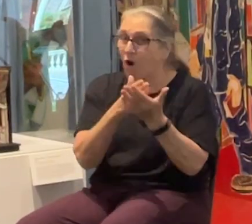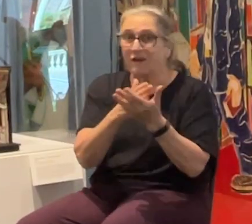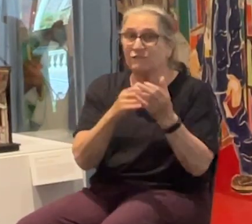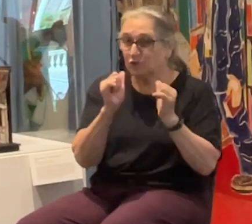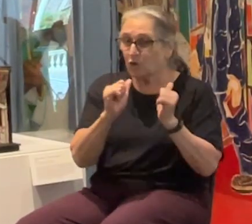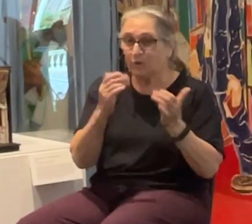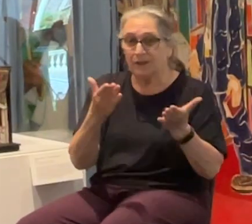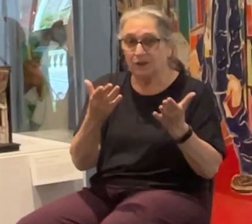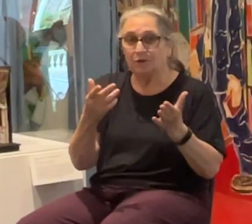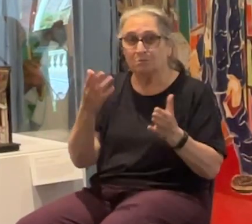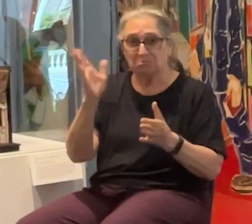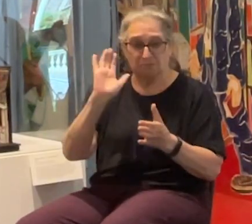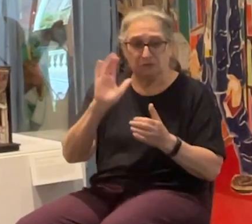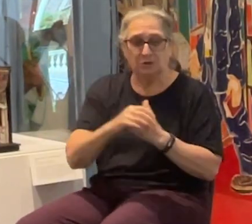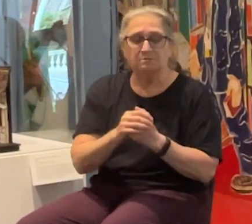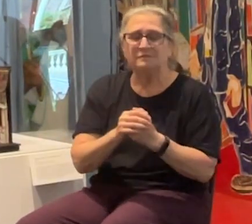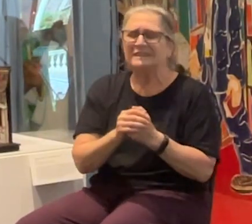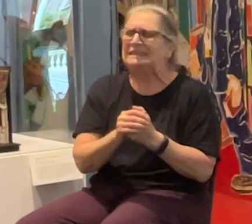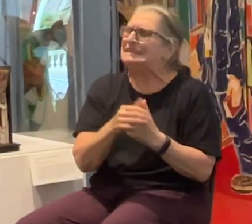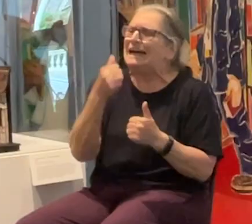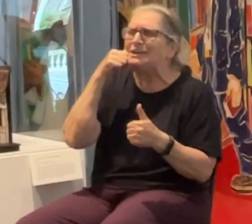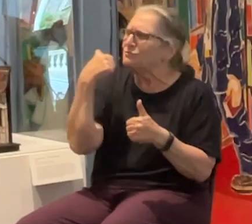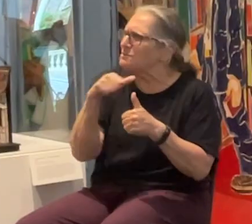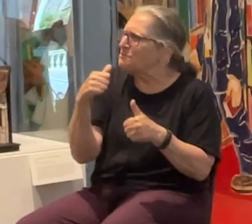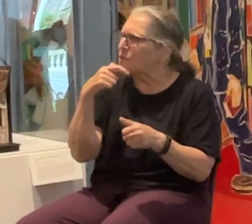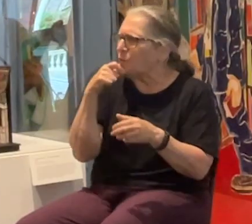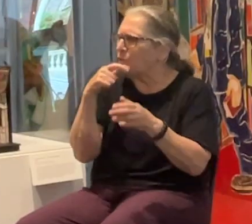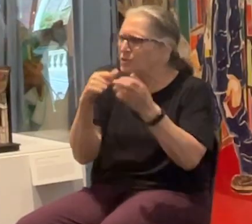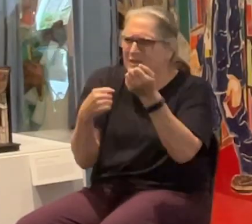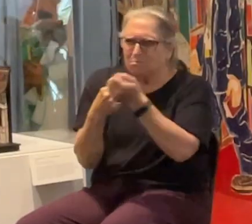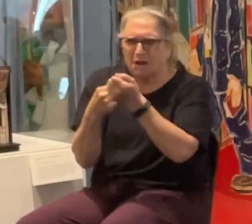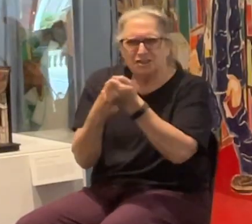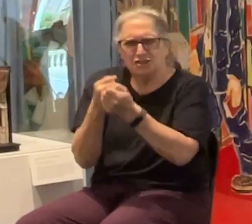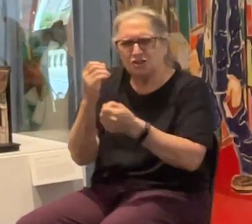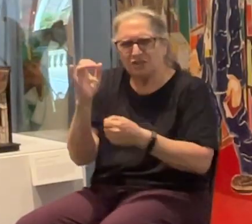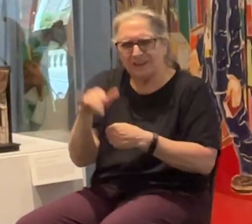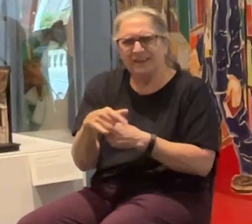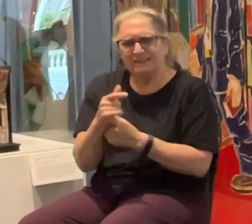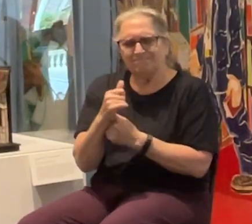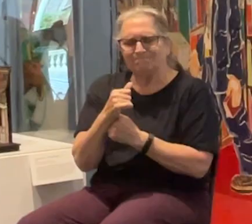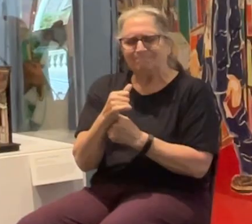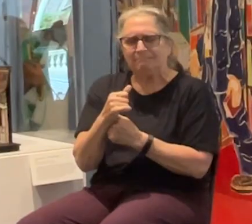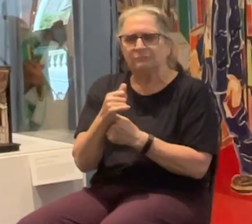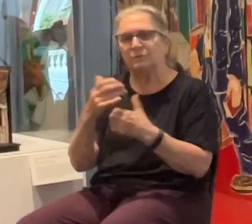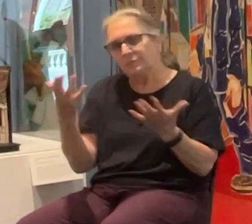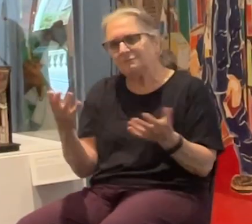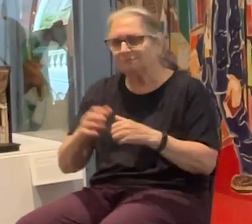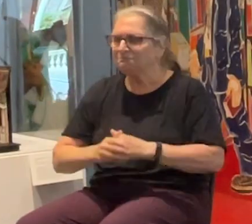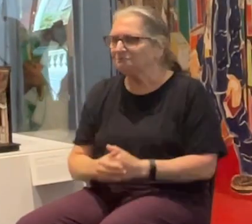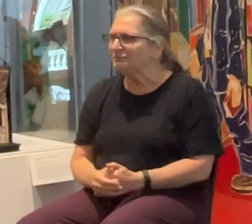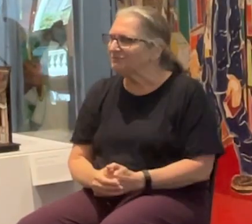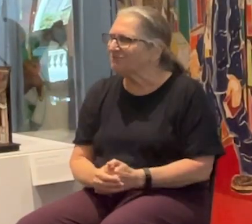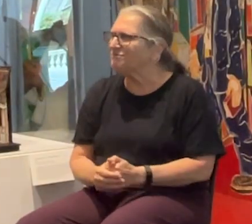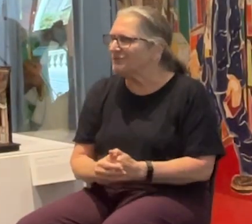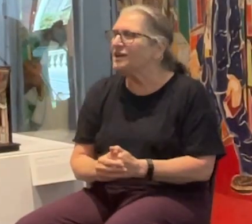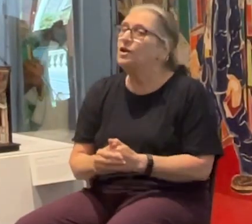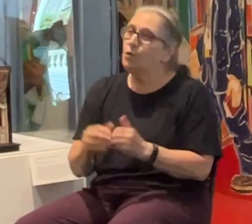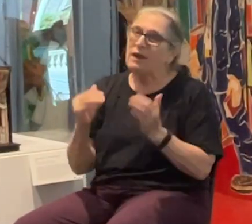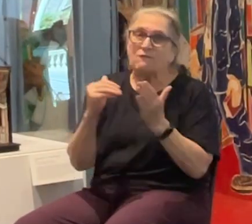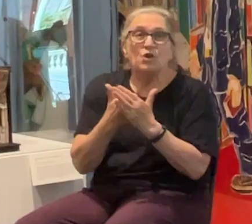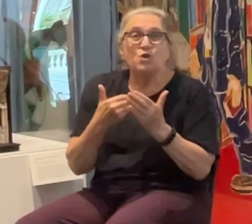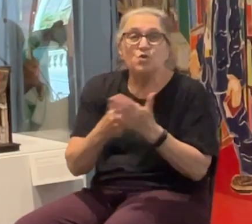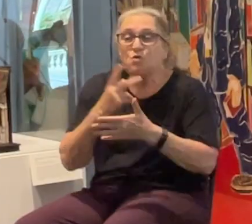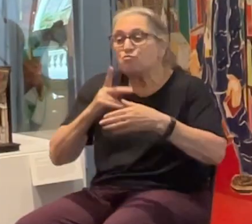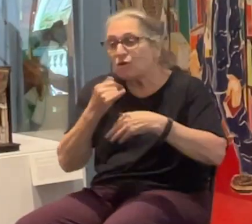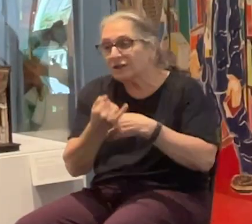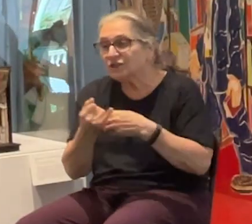And I don't even remember who sponsored that happening exactly, but so there's new projects I've worked on